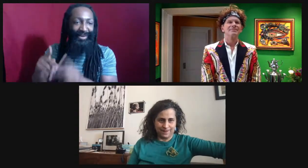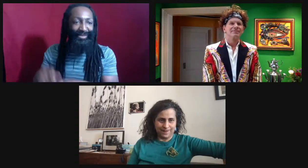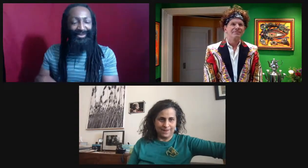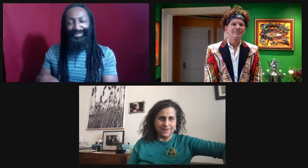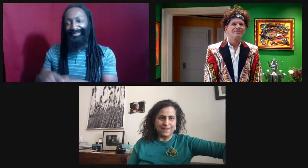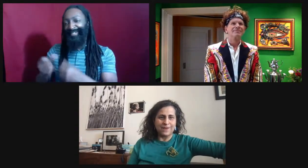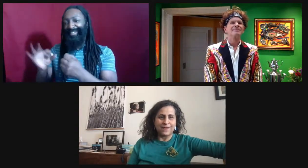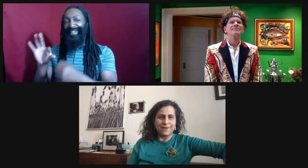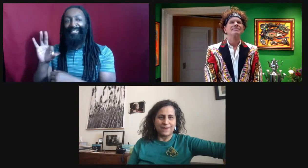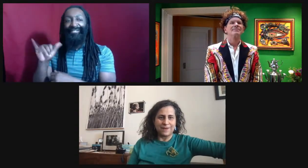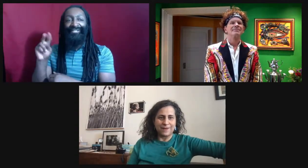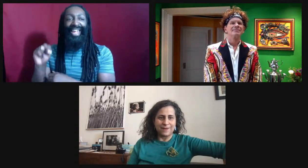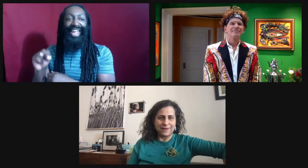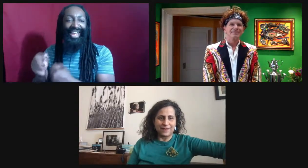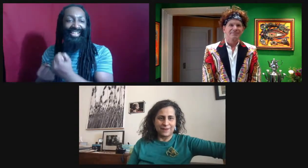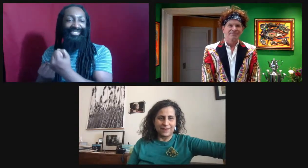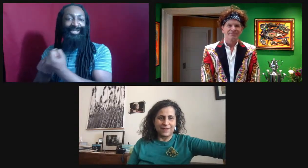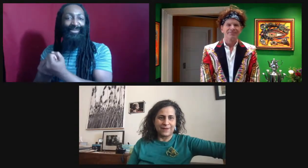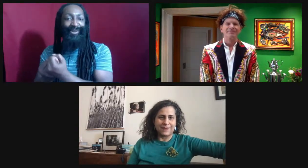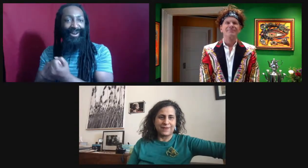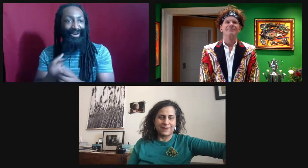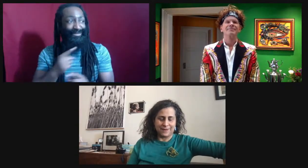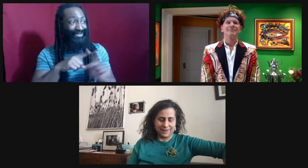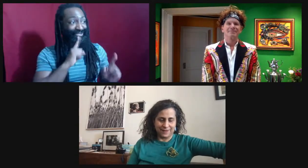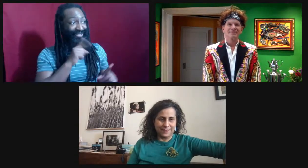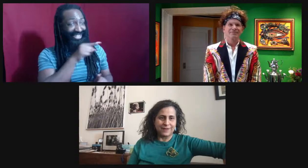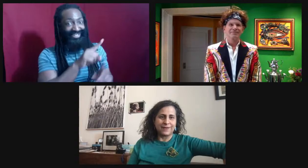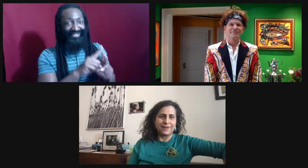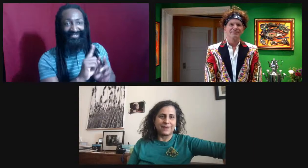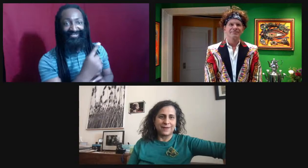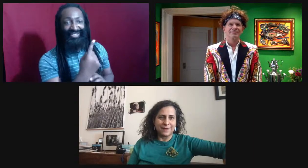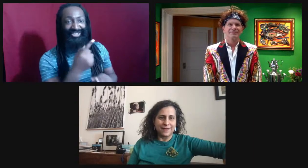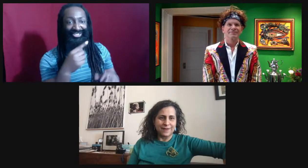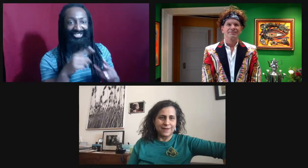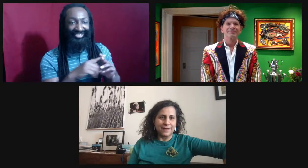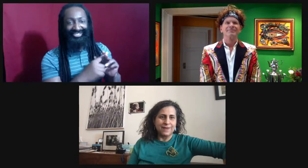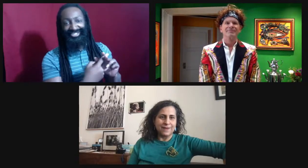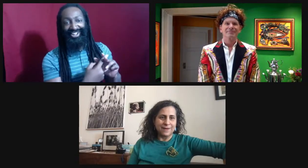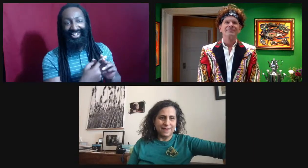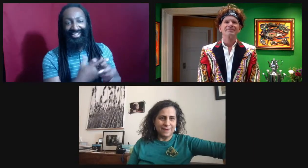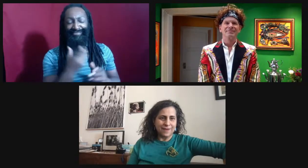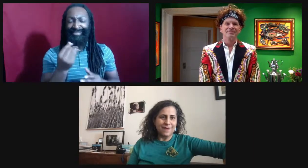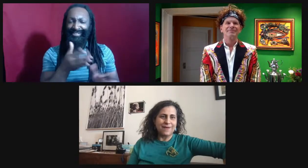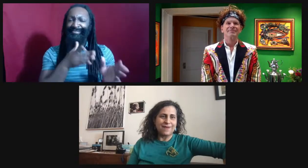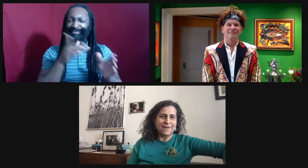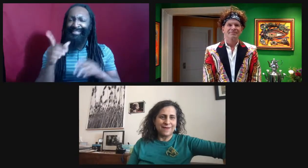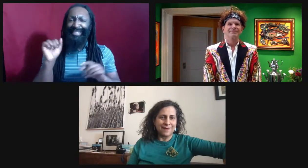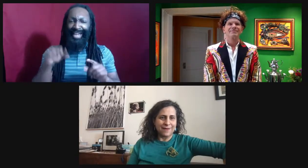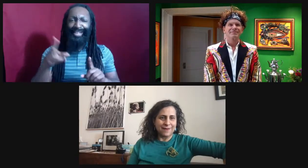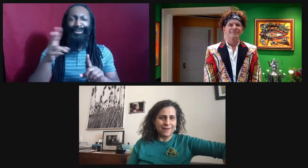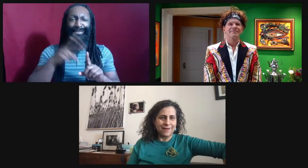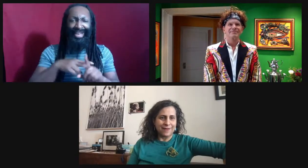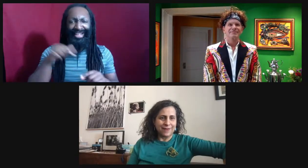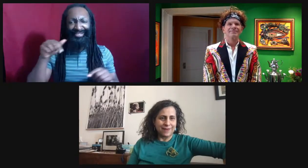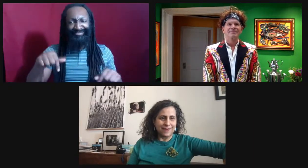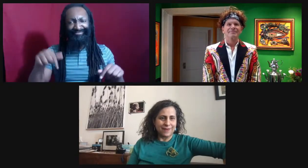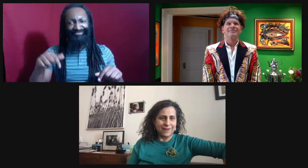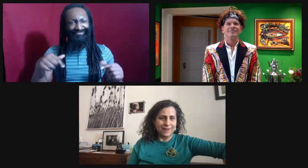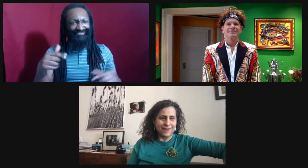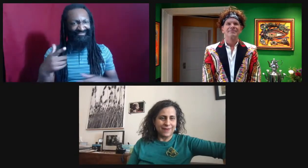the publicity, they had the support, they had, you know, the politics behind them to back